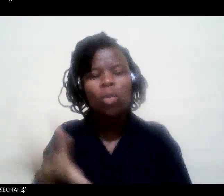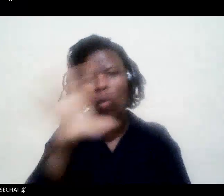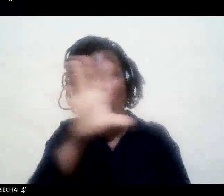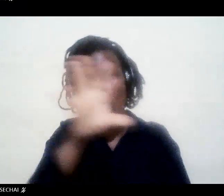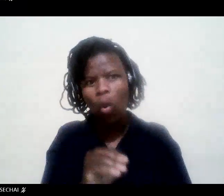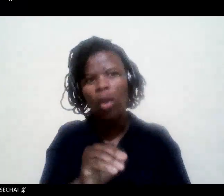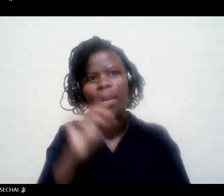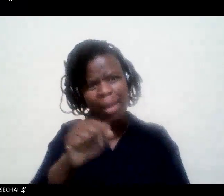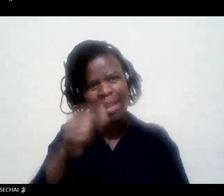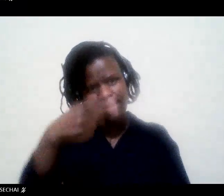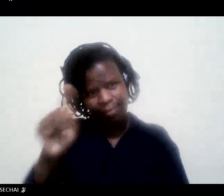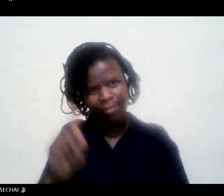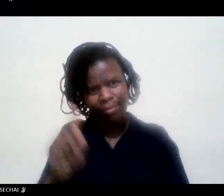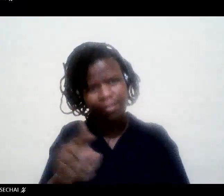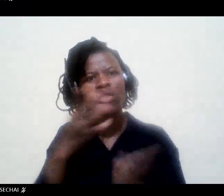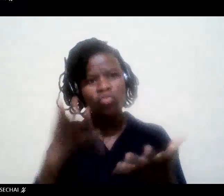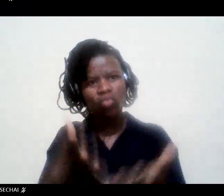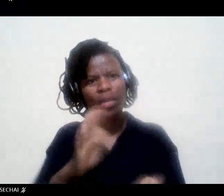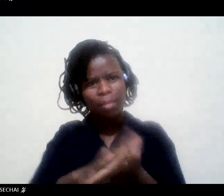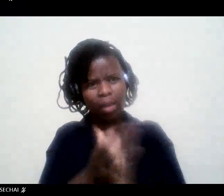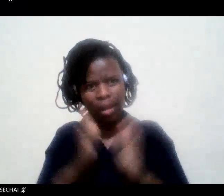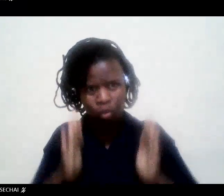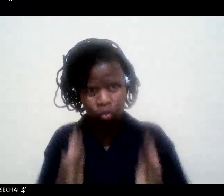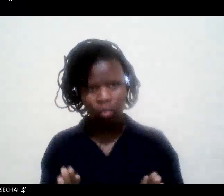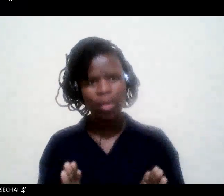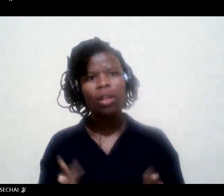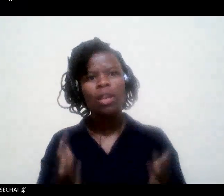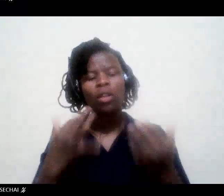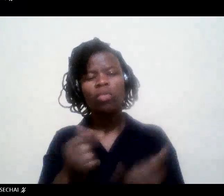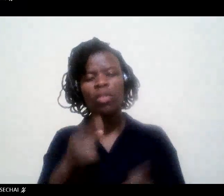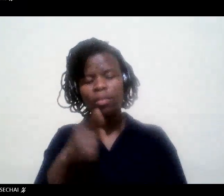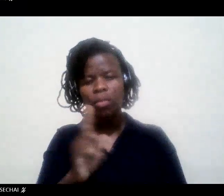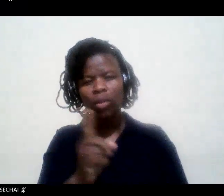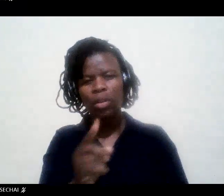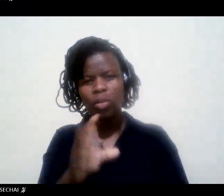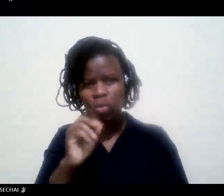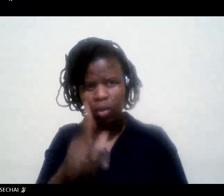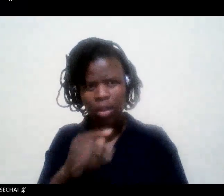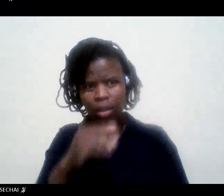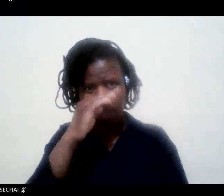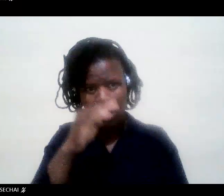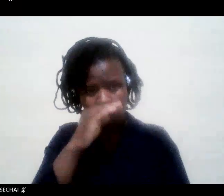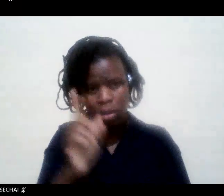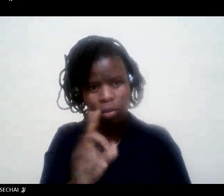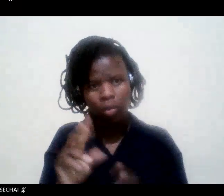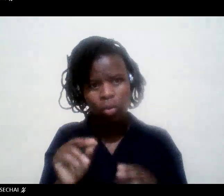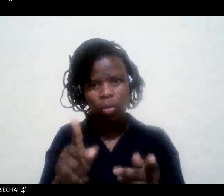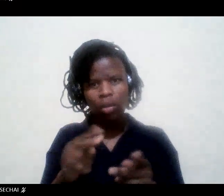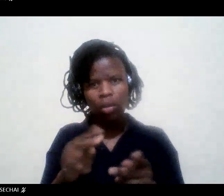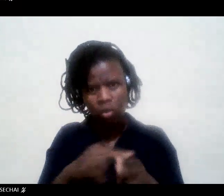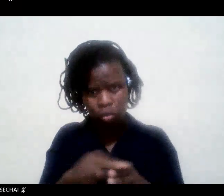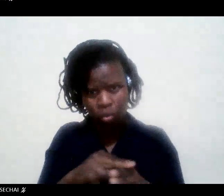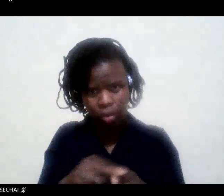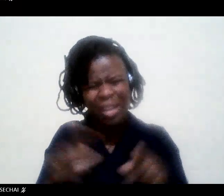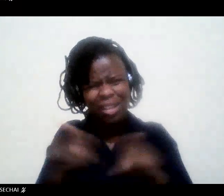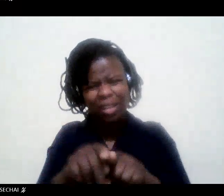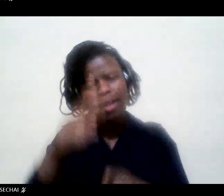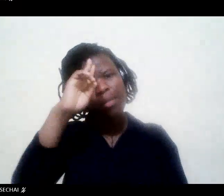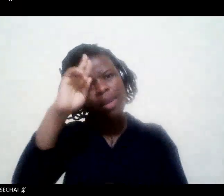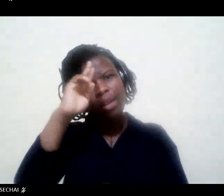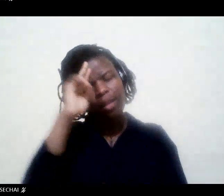That's what it means being human. So that's what Prof. Watermeyer used to warn. And that's what, if you remember that lady that